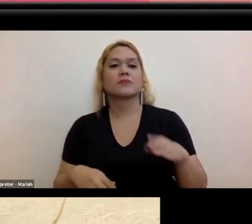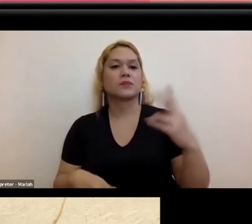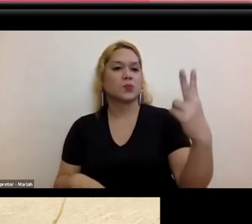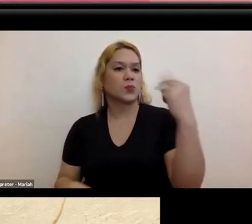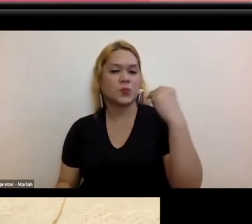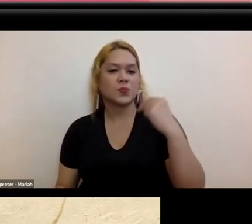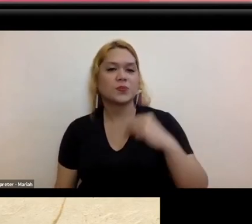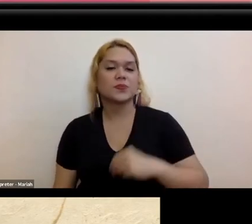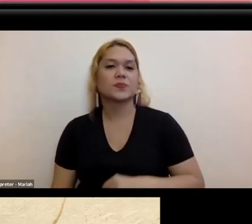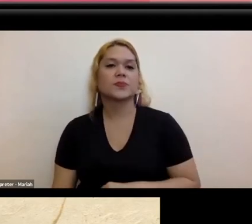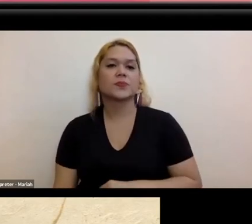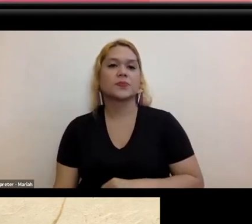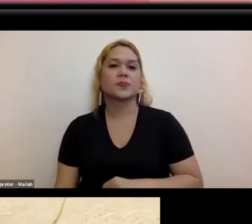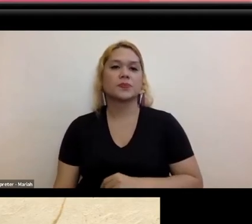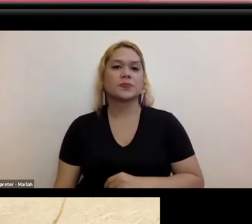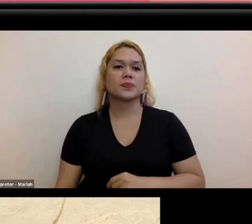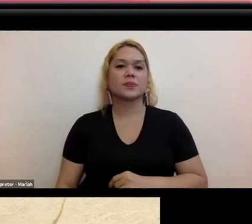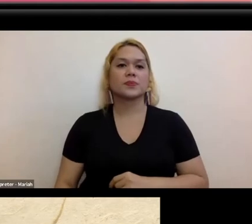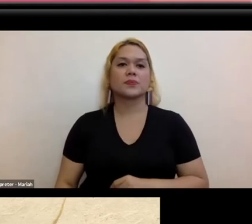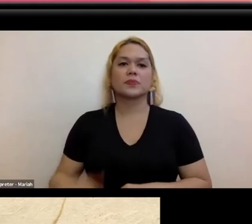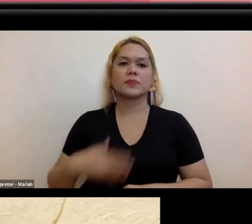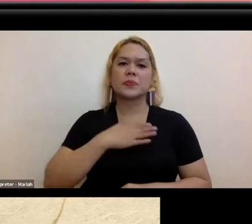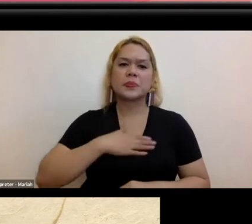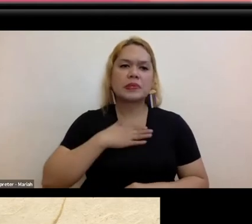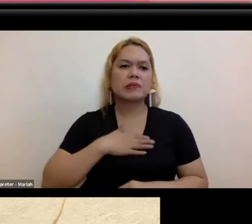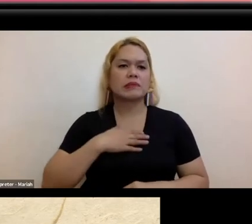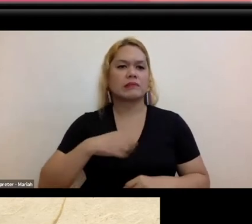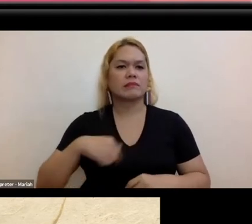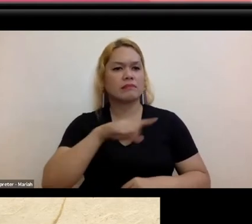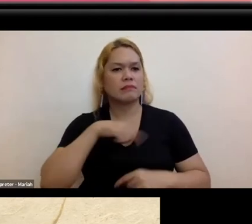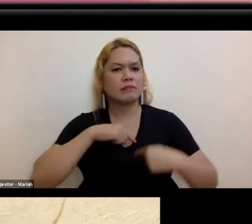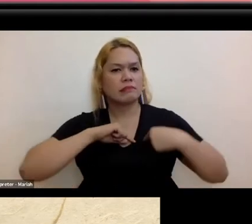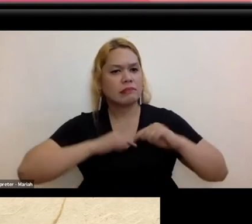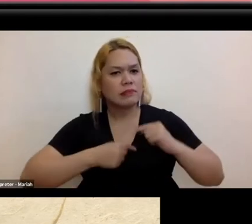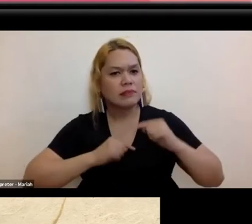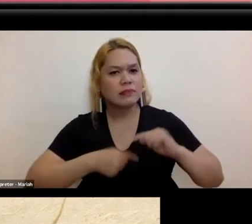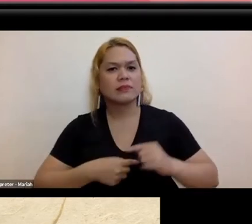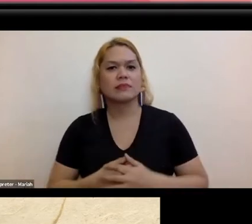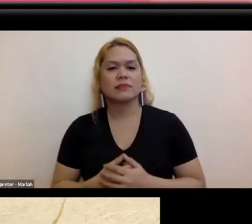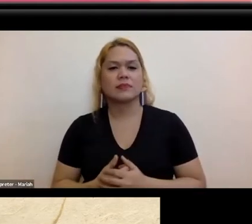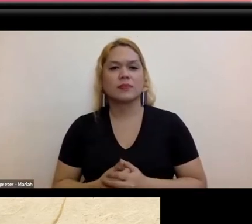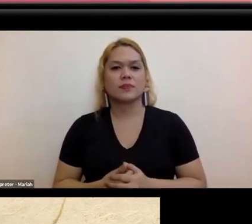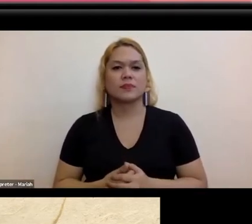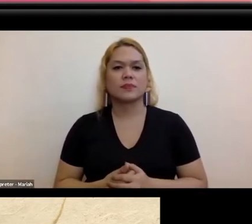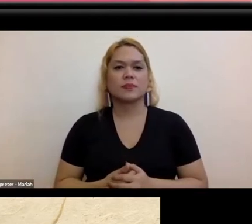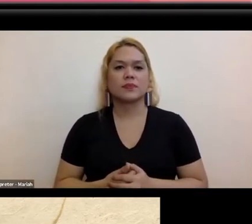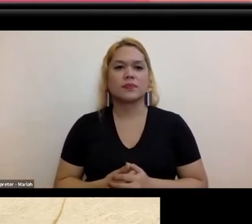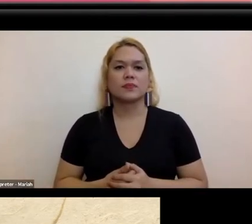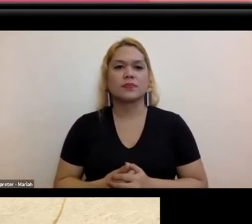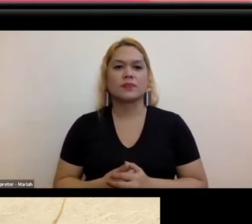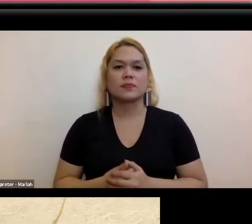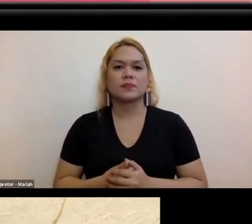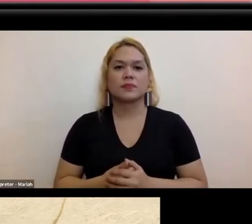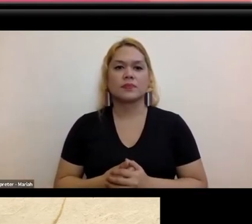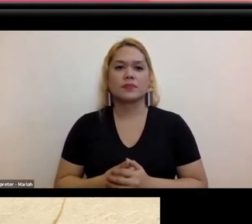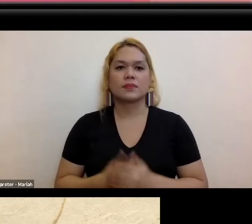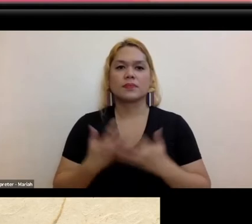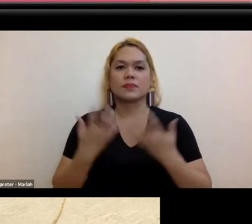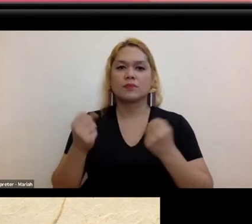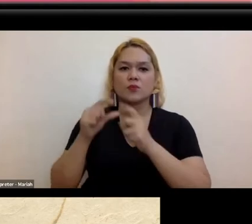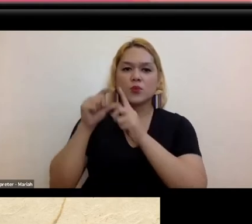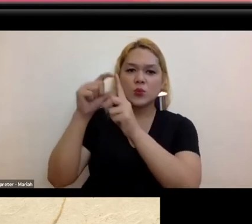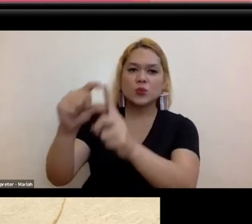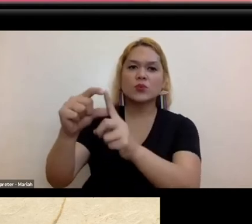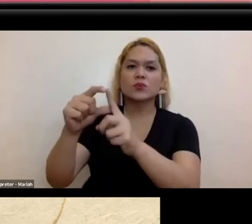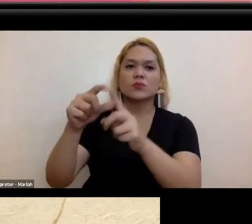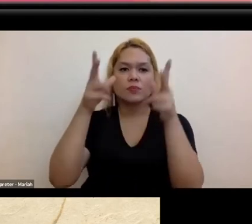Please, that hurts. You hear yourself speak. You hear yourself trail into